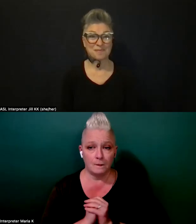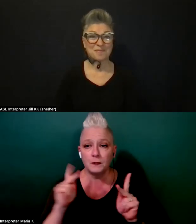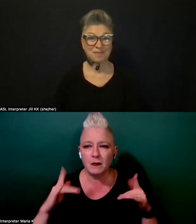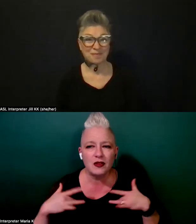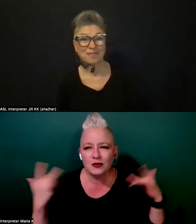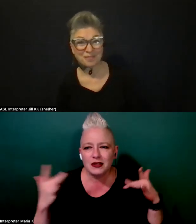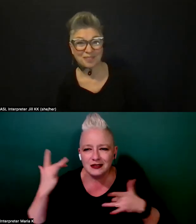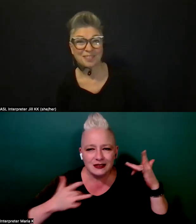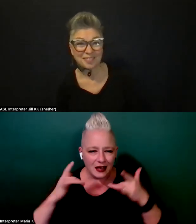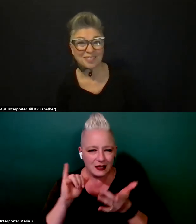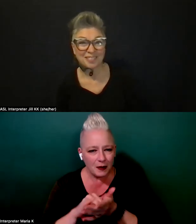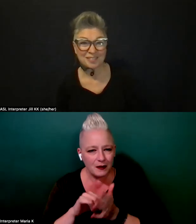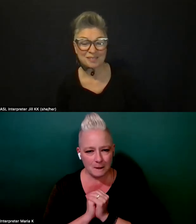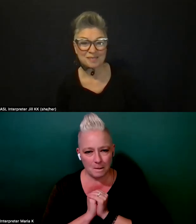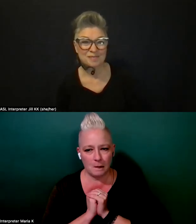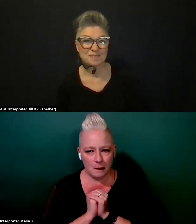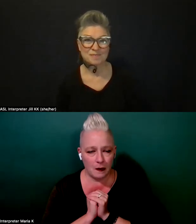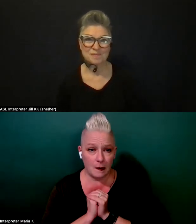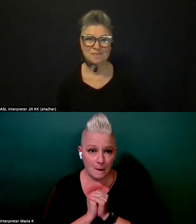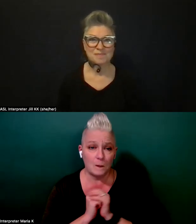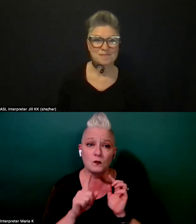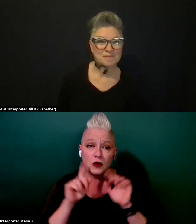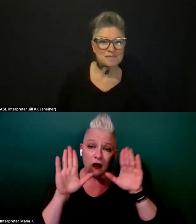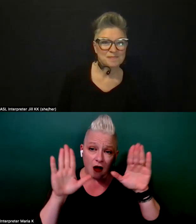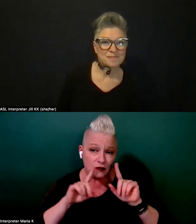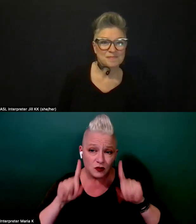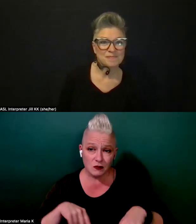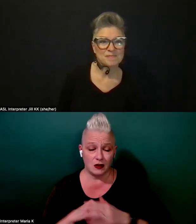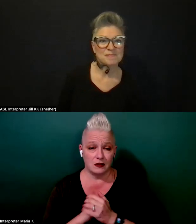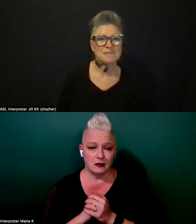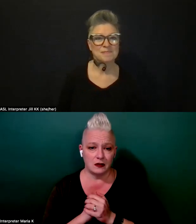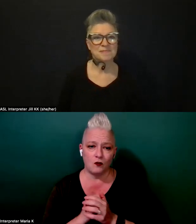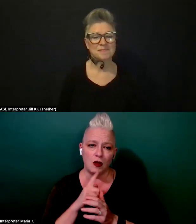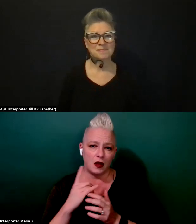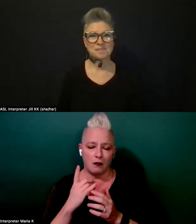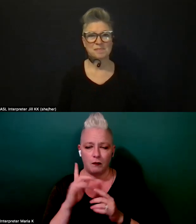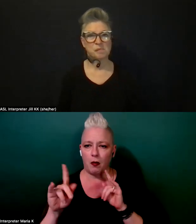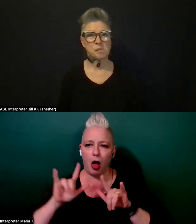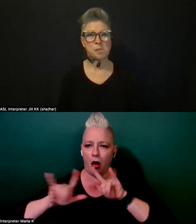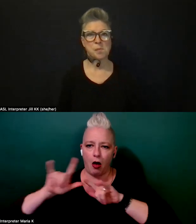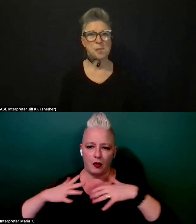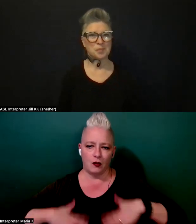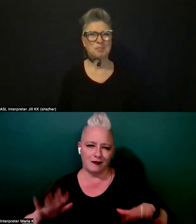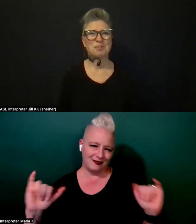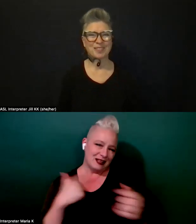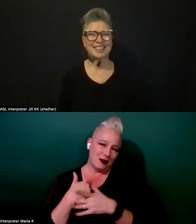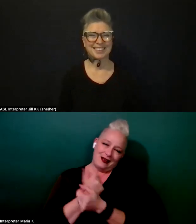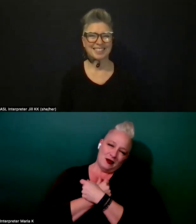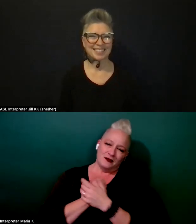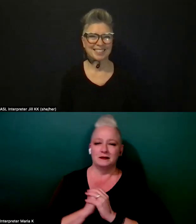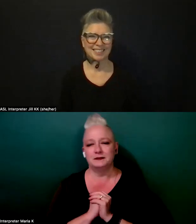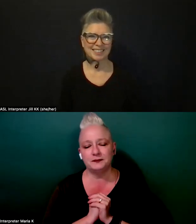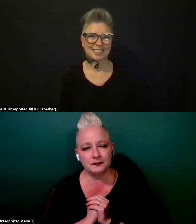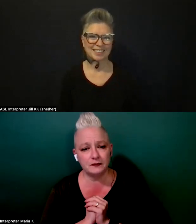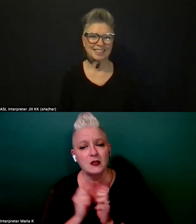excited about it, and it's been an awesome response to hear, especially all the love for the clothes, because I that's what I love. And it's